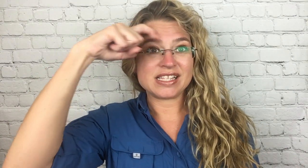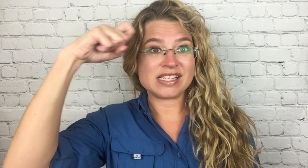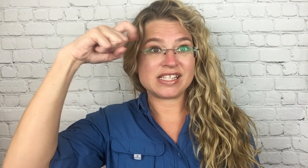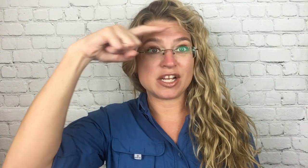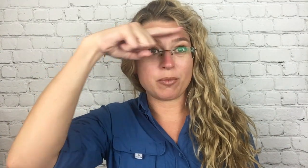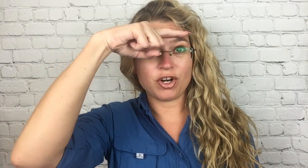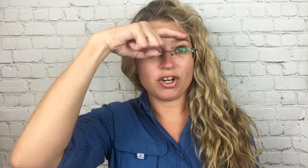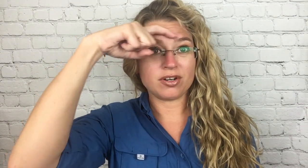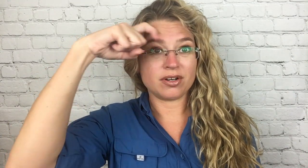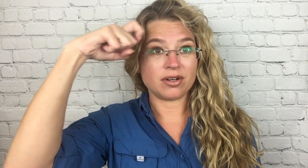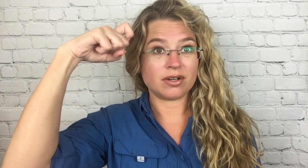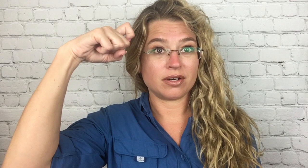summer,